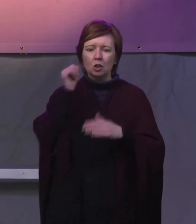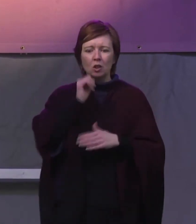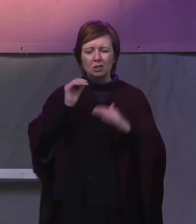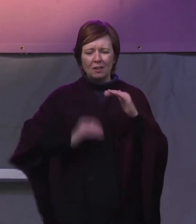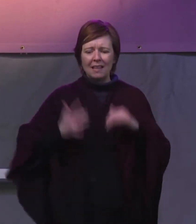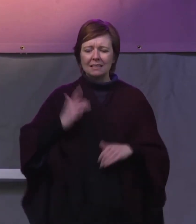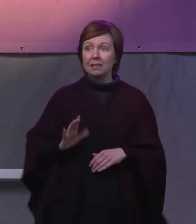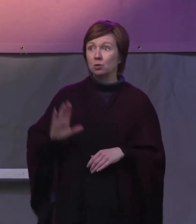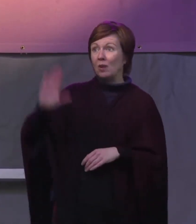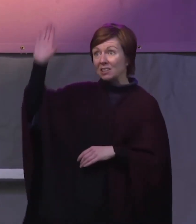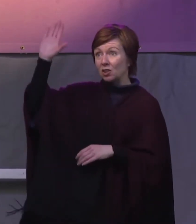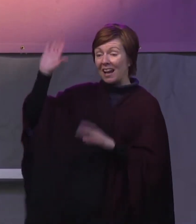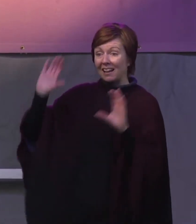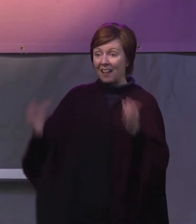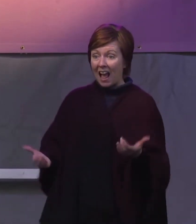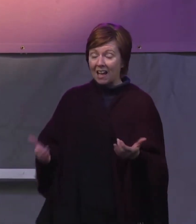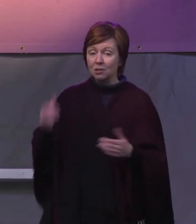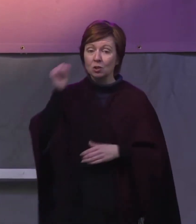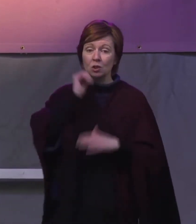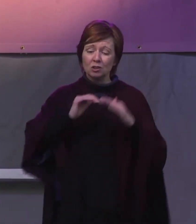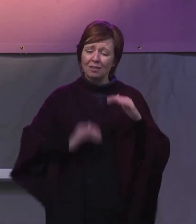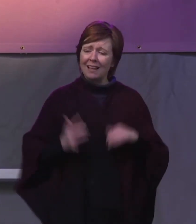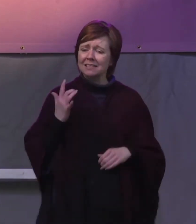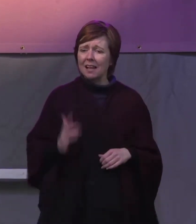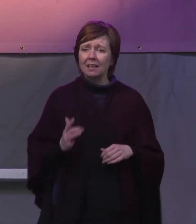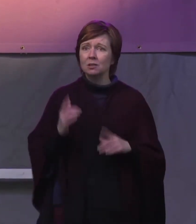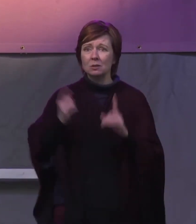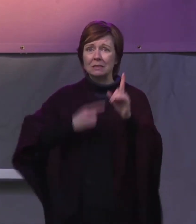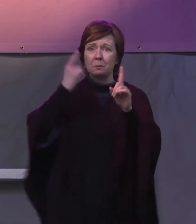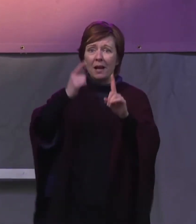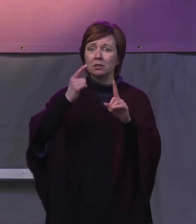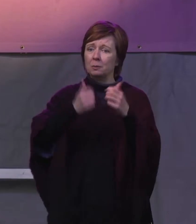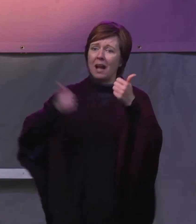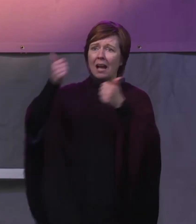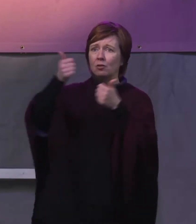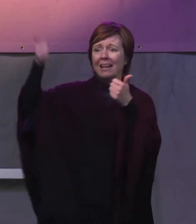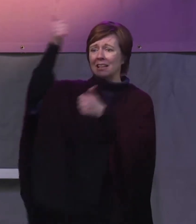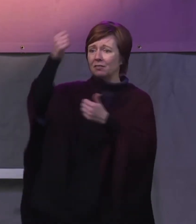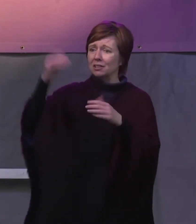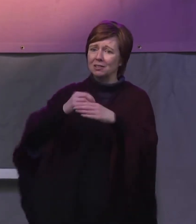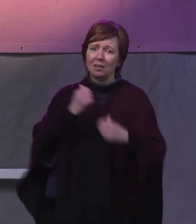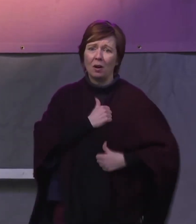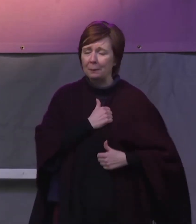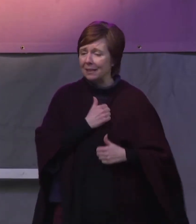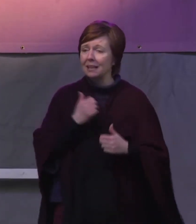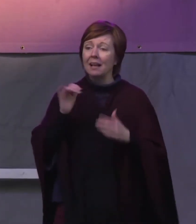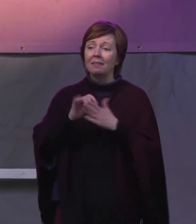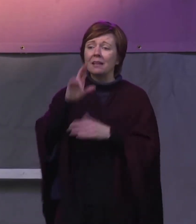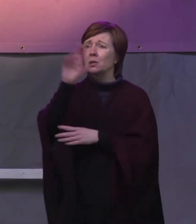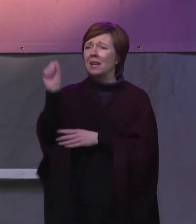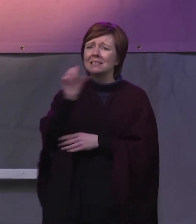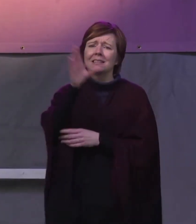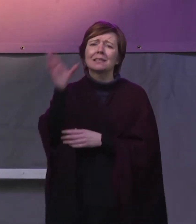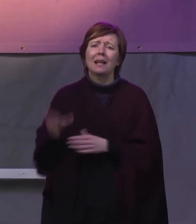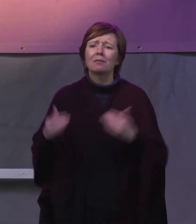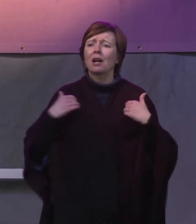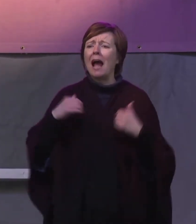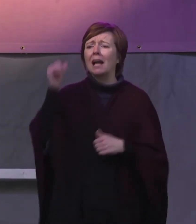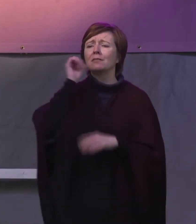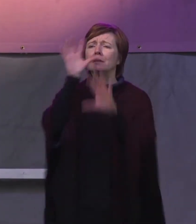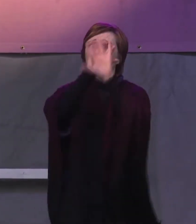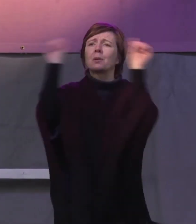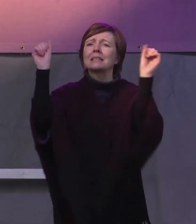raise their hand in class, that girls are less likely to aspire to be high-ranking officials, that the United States never had a